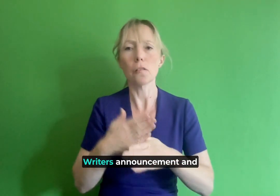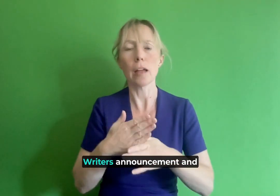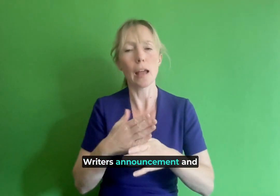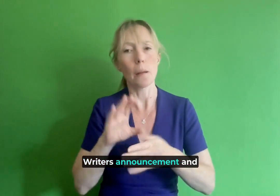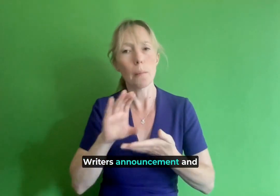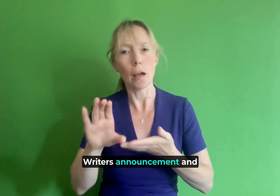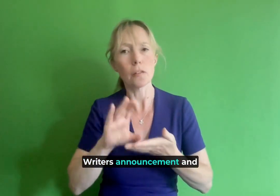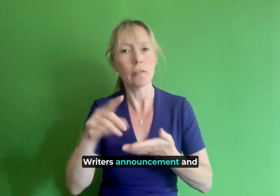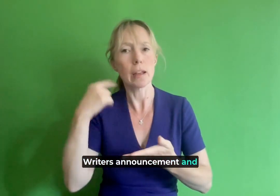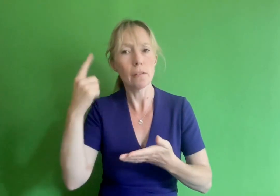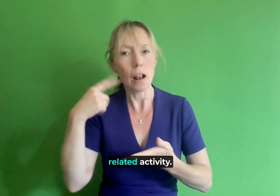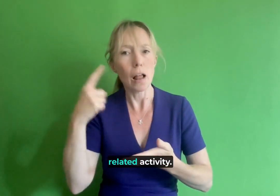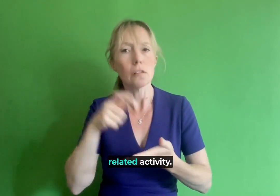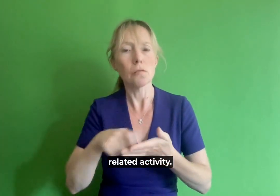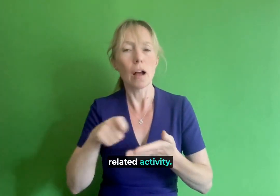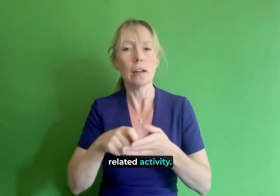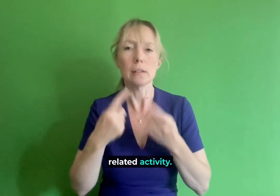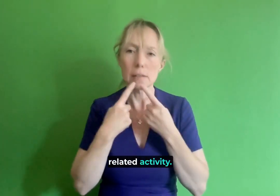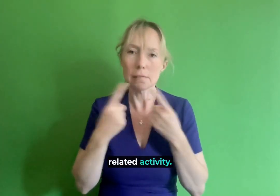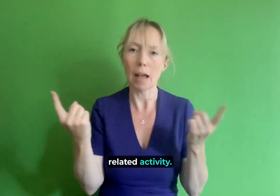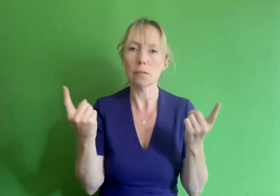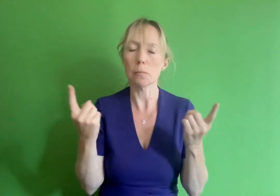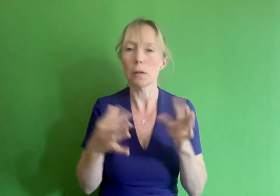Writers announcement and related activity.